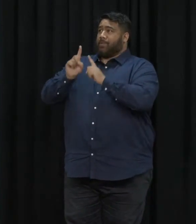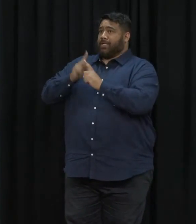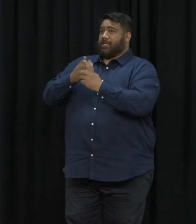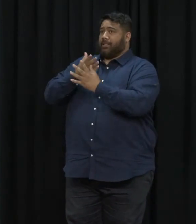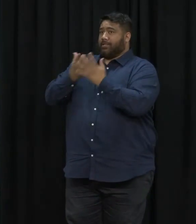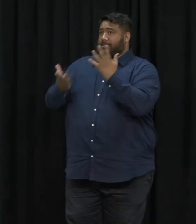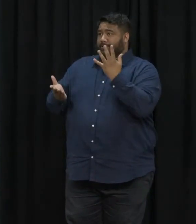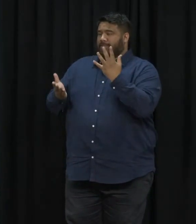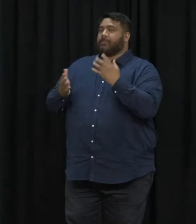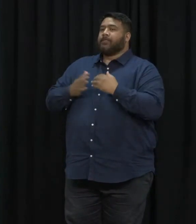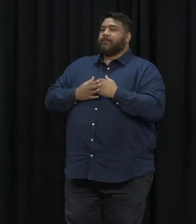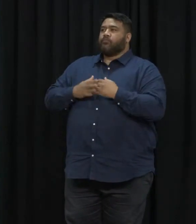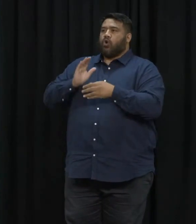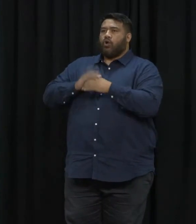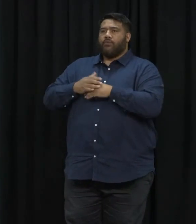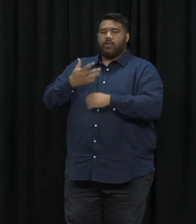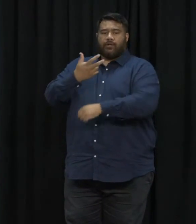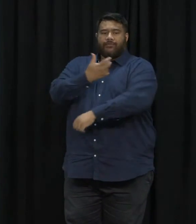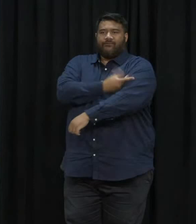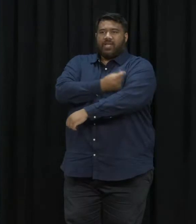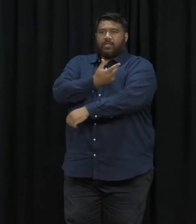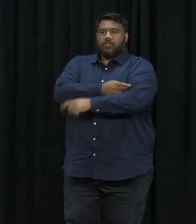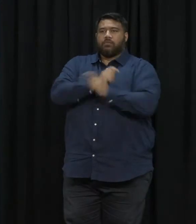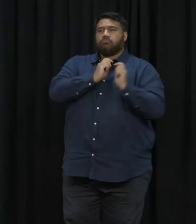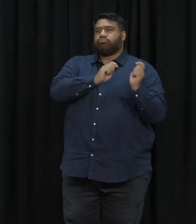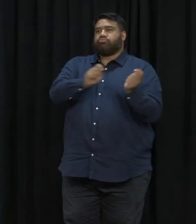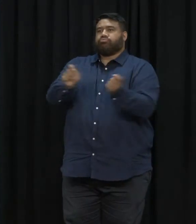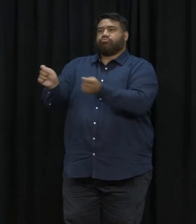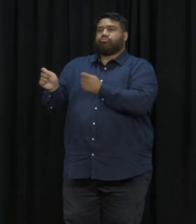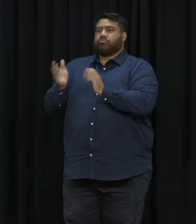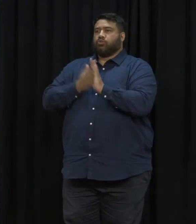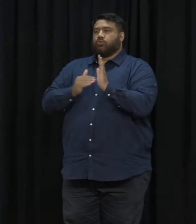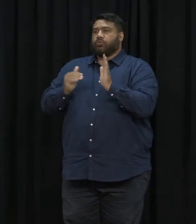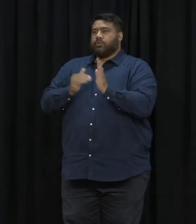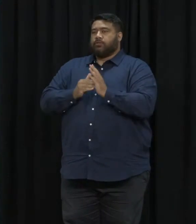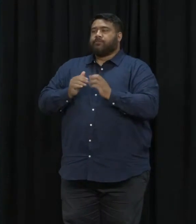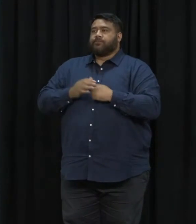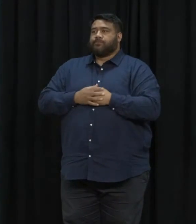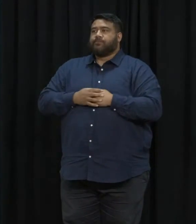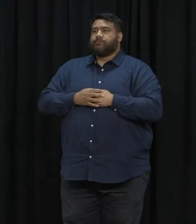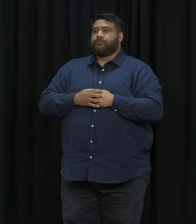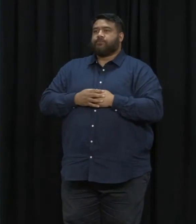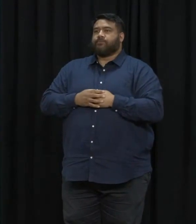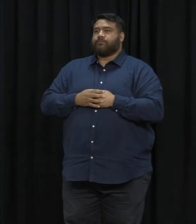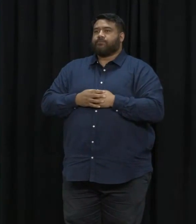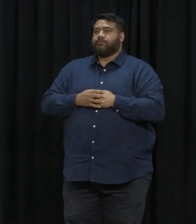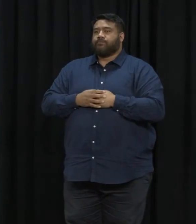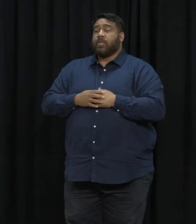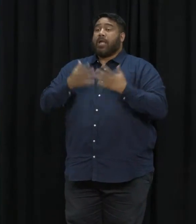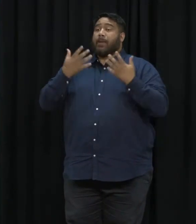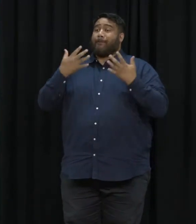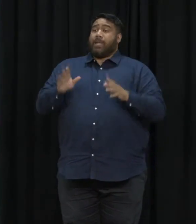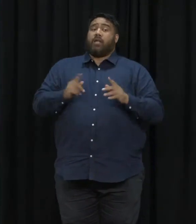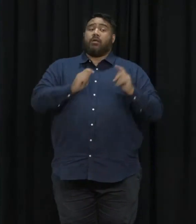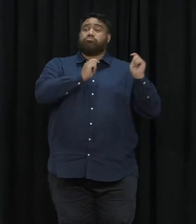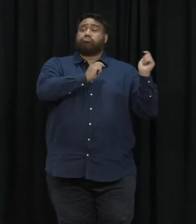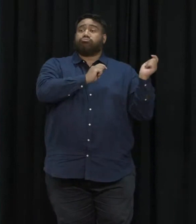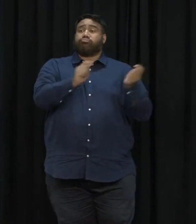New Zealanders who will be vaccinated as part of our nationwide vaccination program. This will be a rolling